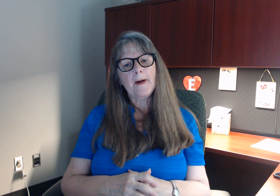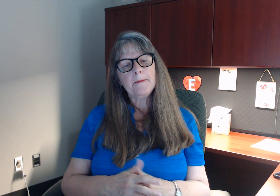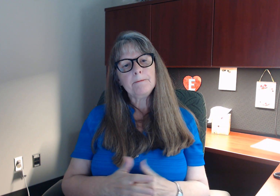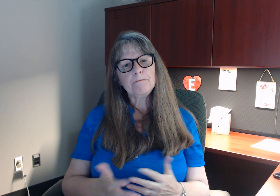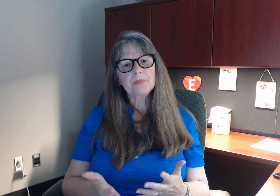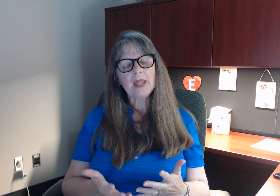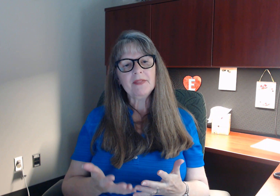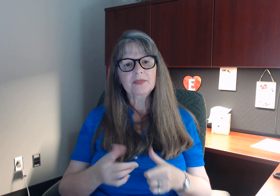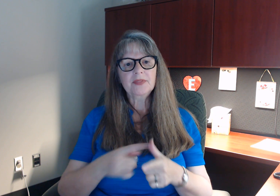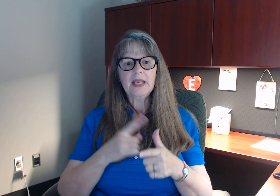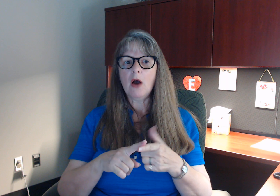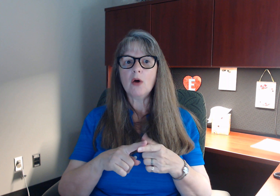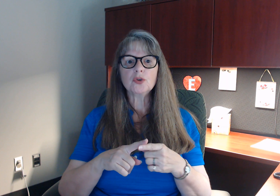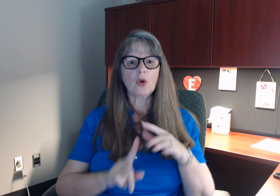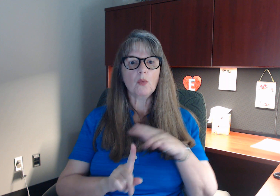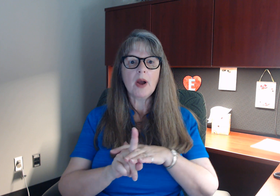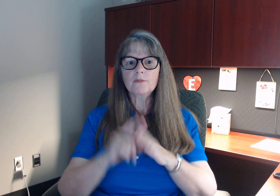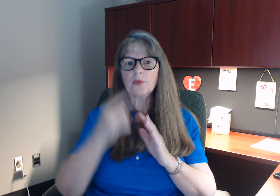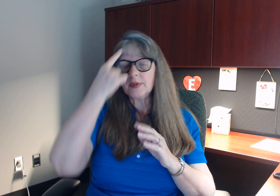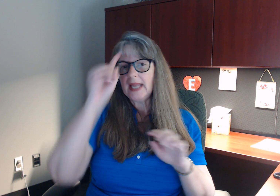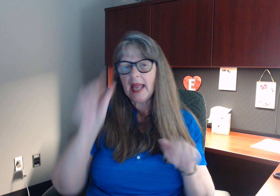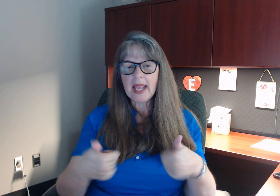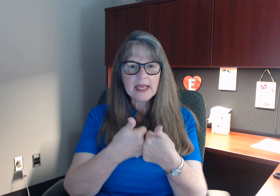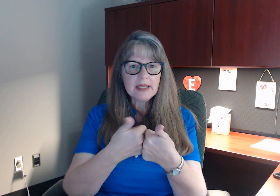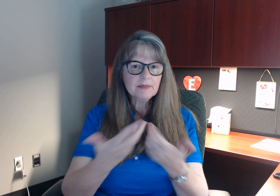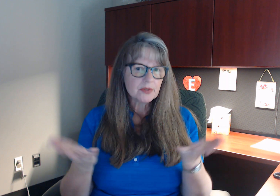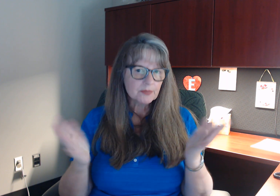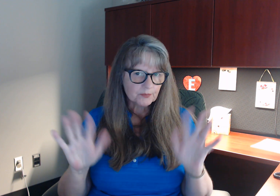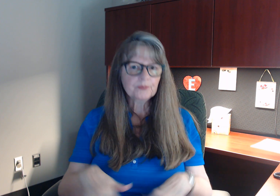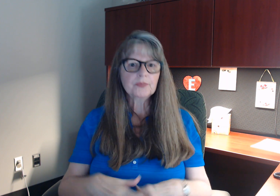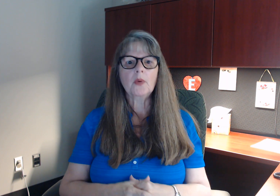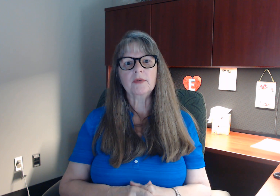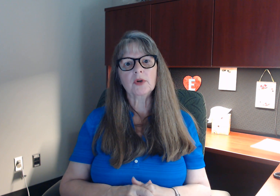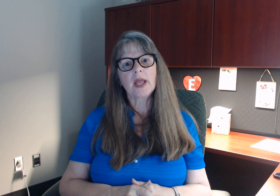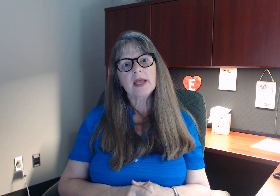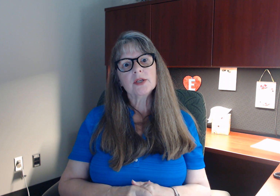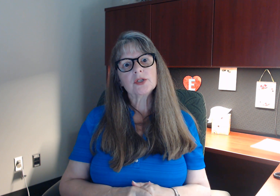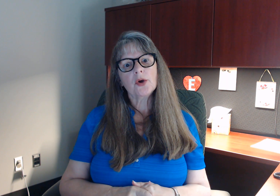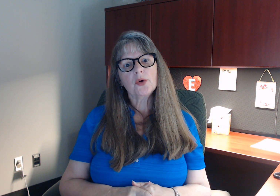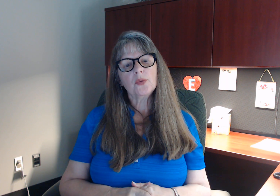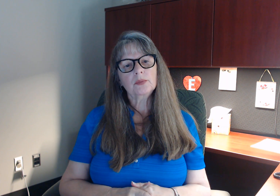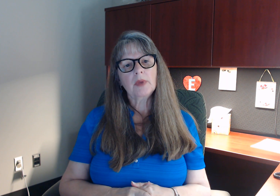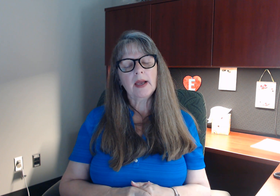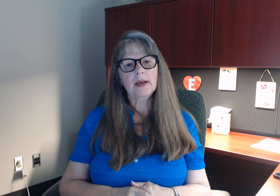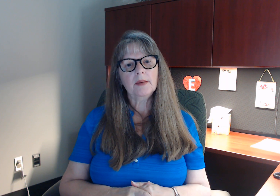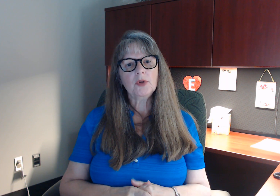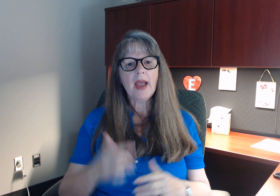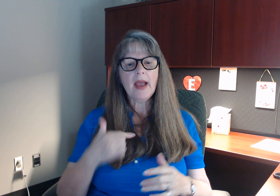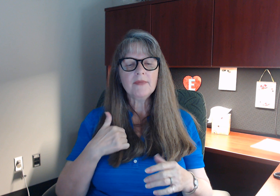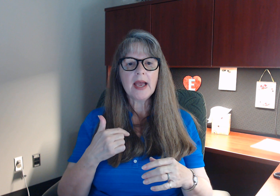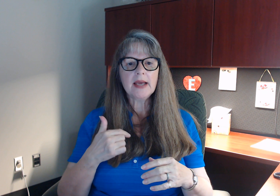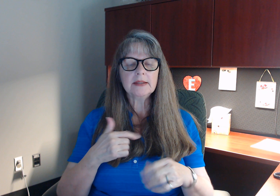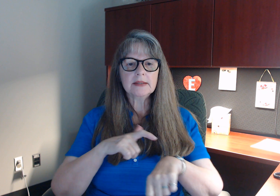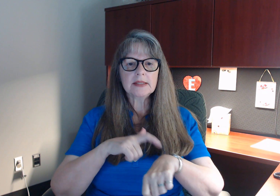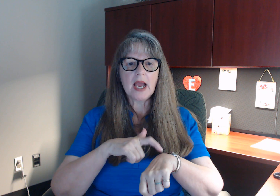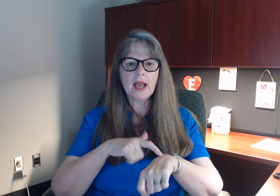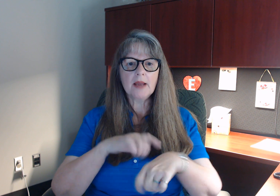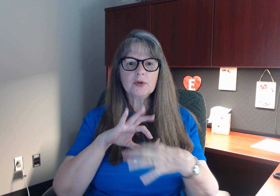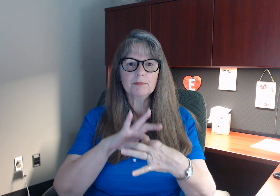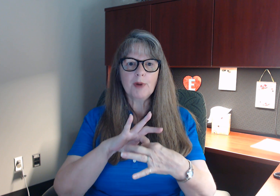And then I'll show up for the games, whatever. So you have that time to